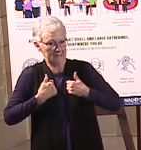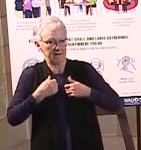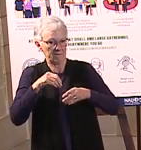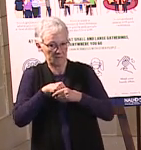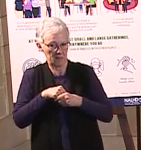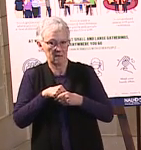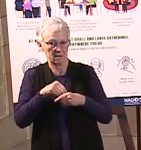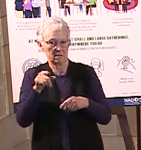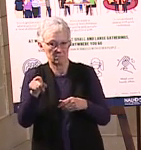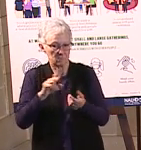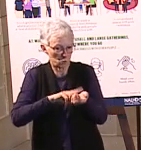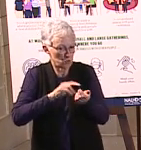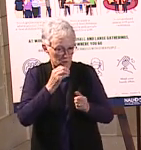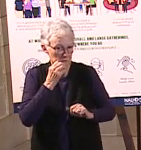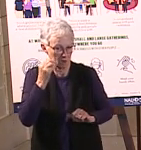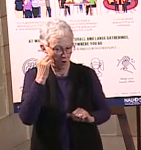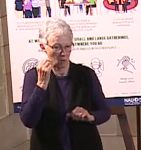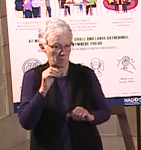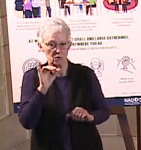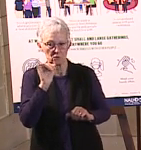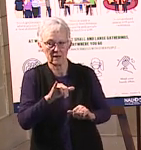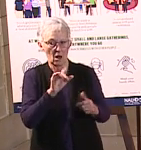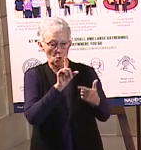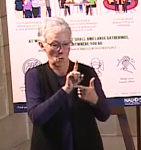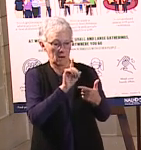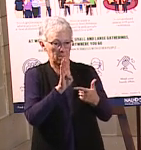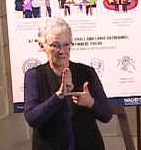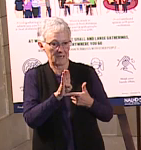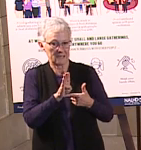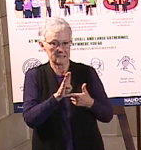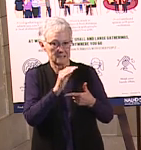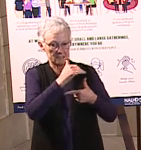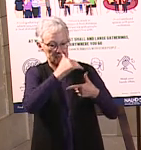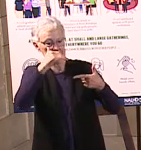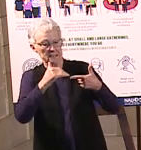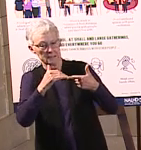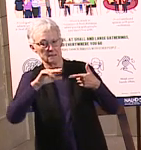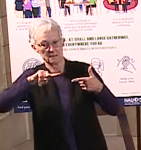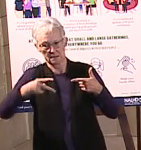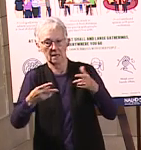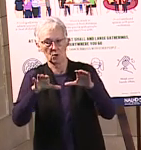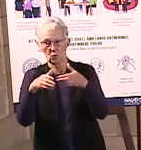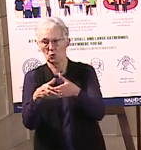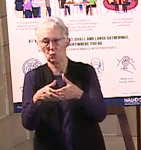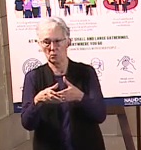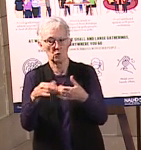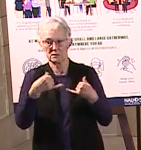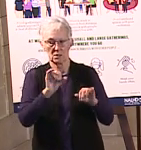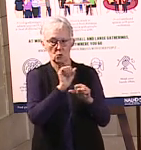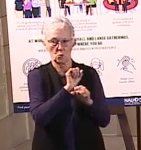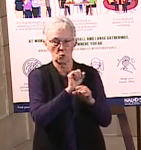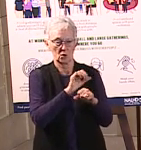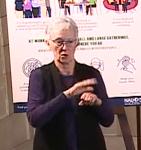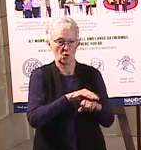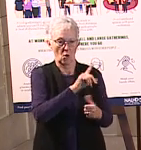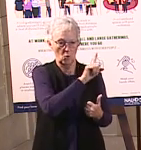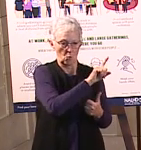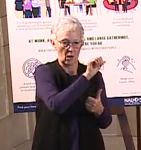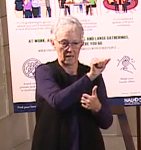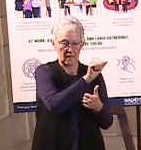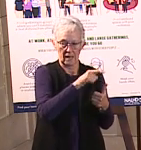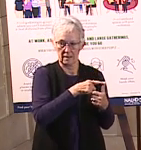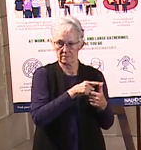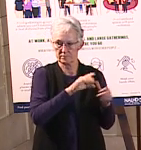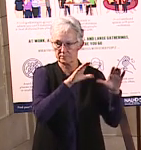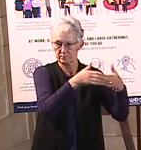at that. So Phase 1B will come afterwards, but we're still working on Phase 1A. Mark Balmer with KSMB